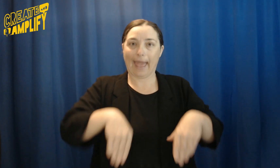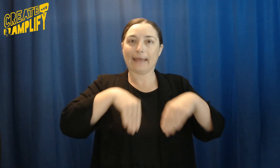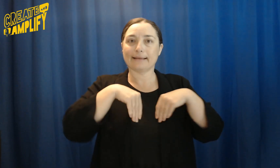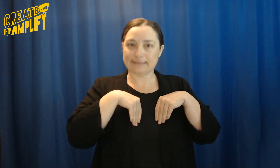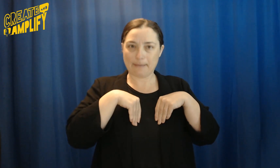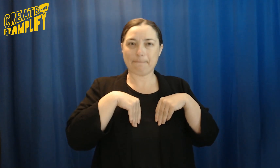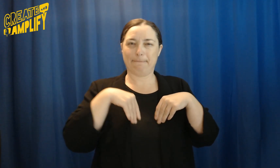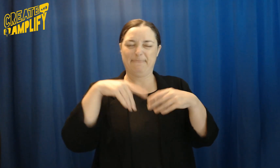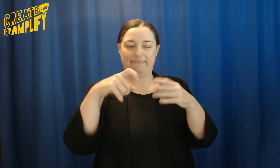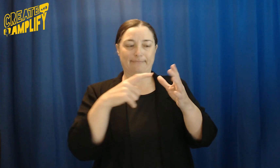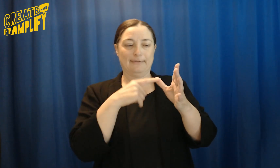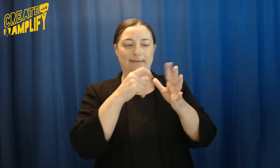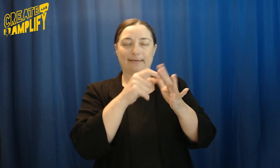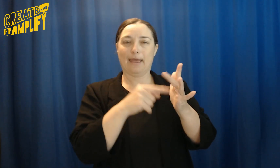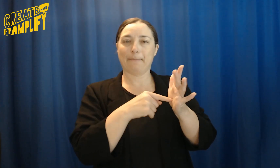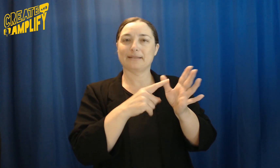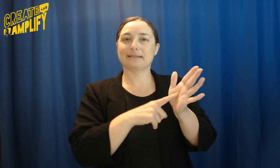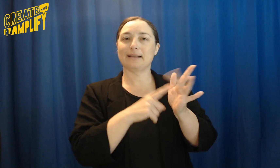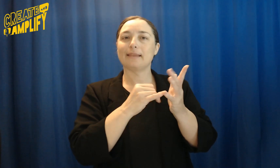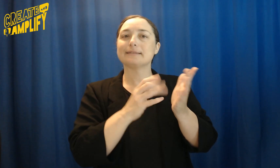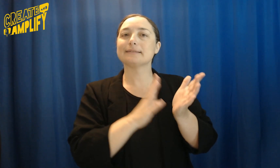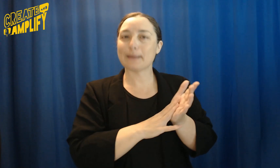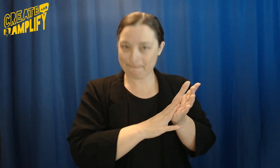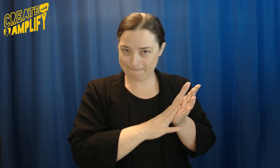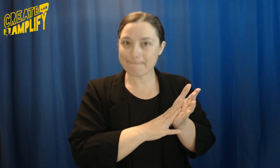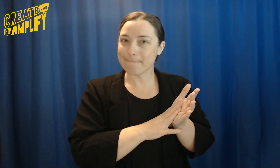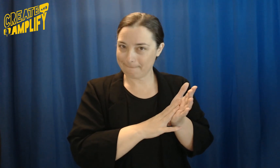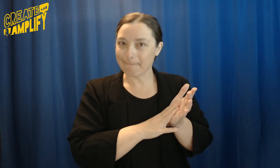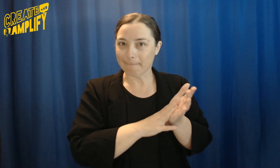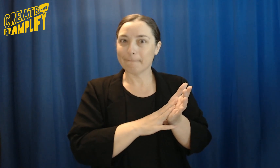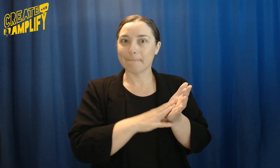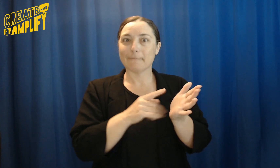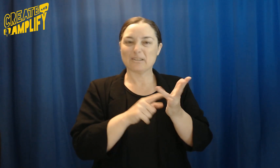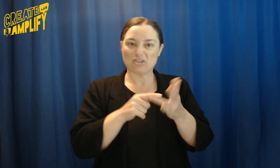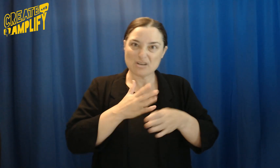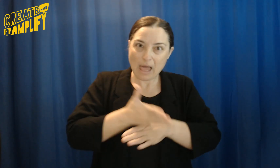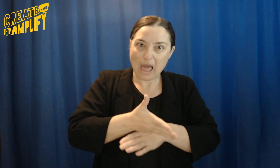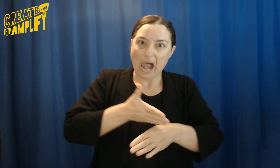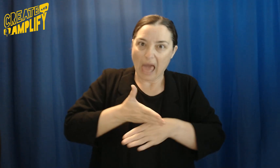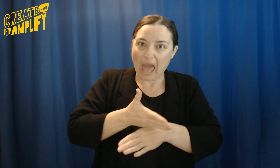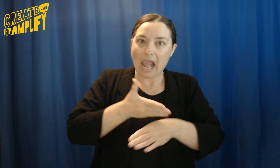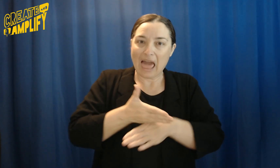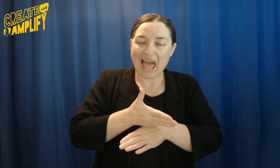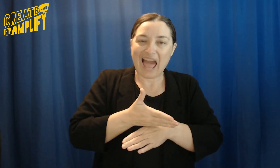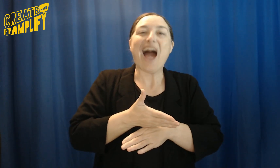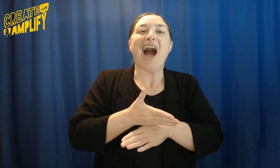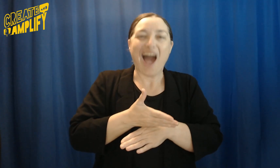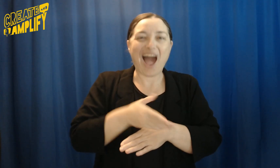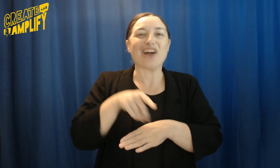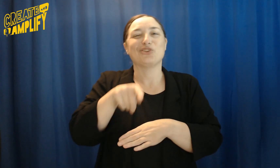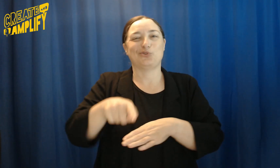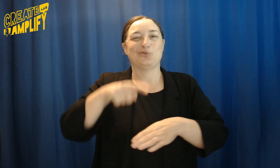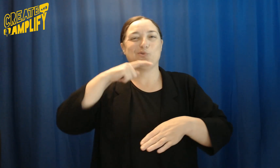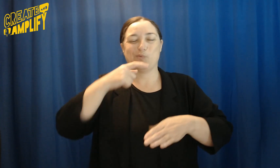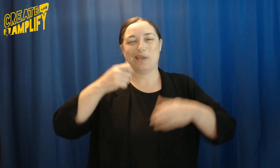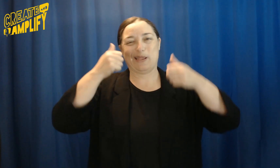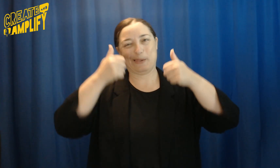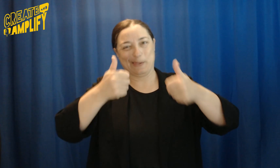productivity and work yourself into the ground and damage yourself in the process, you can have or be whatever you want.